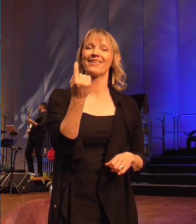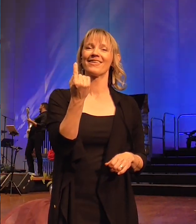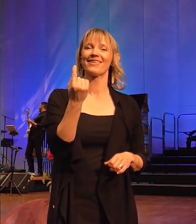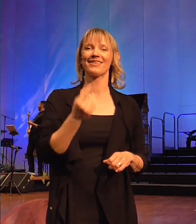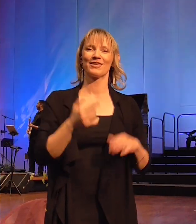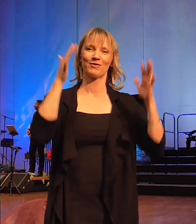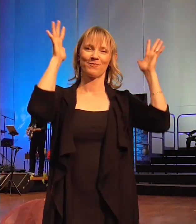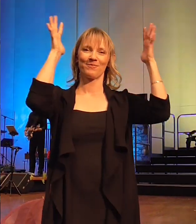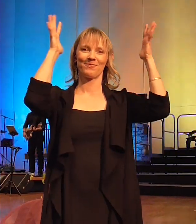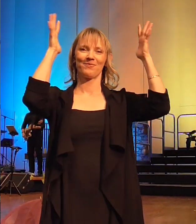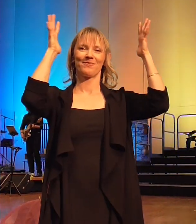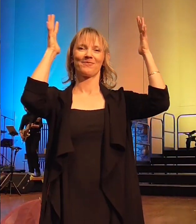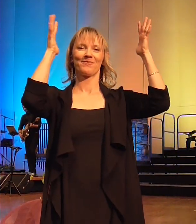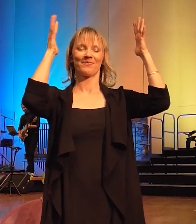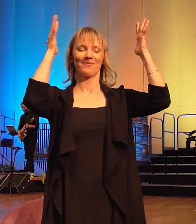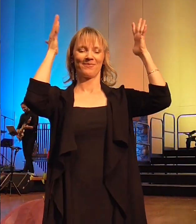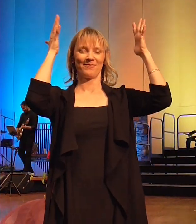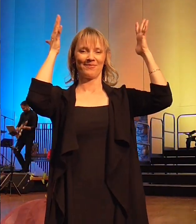one. Yeah.